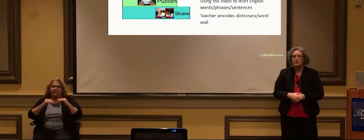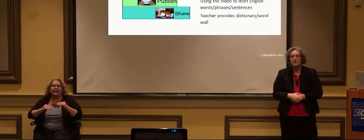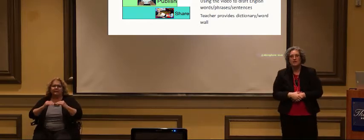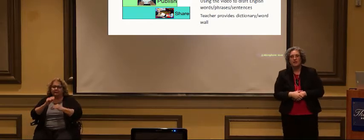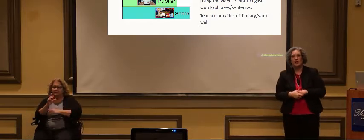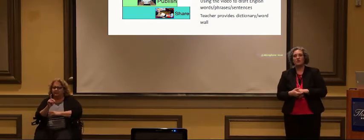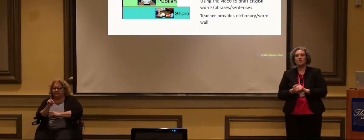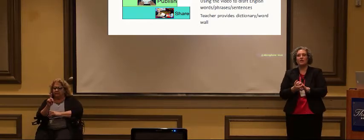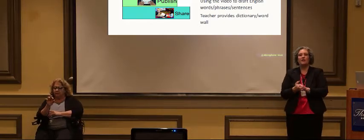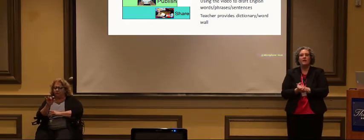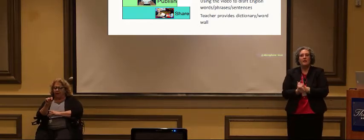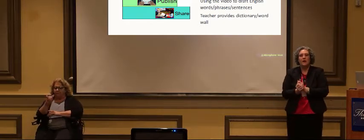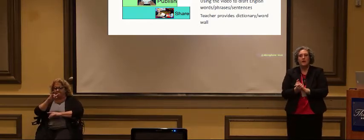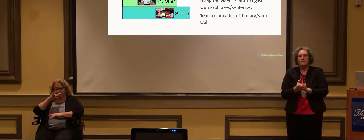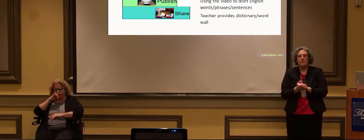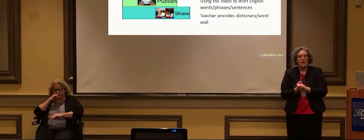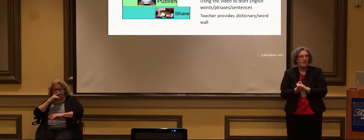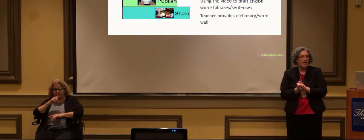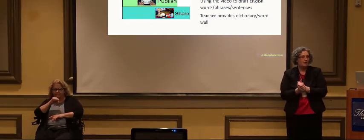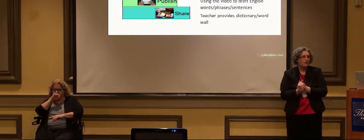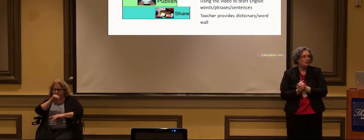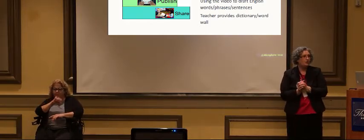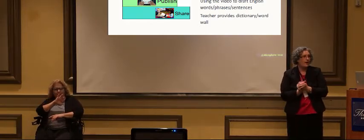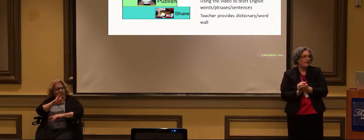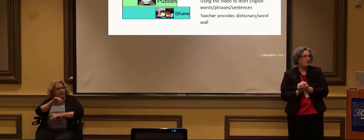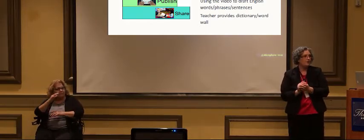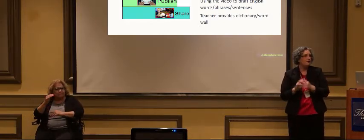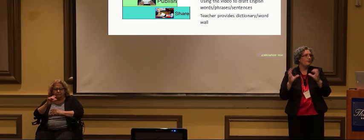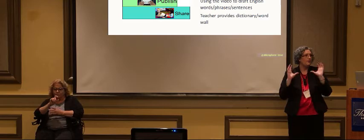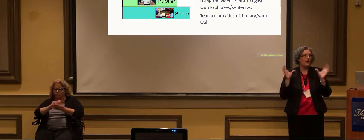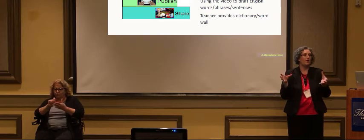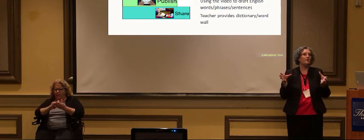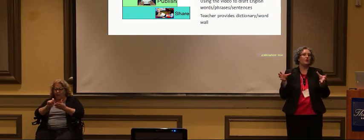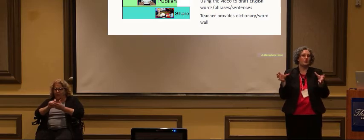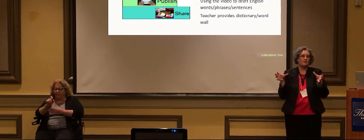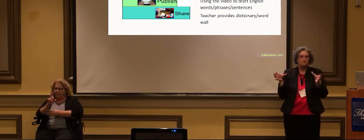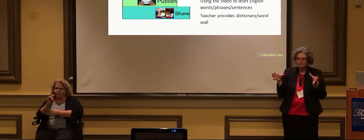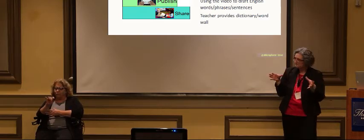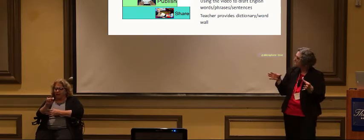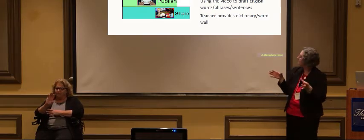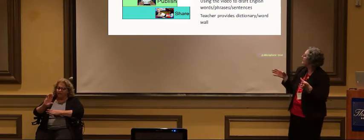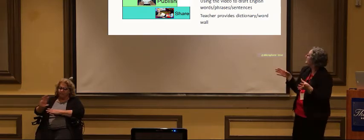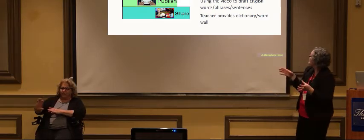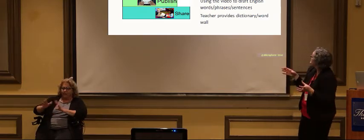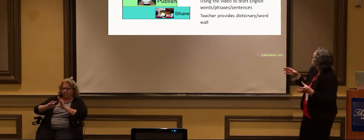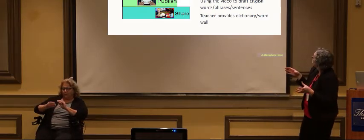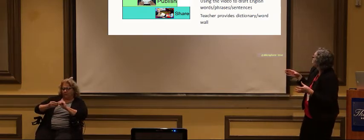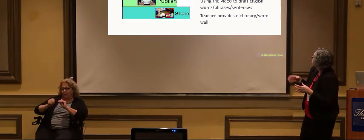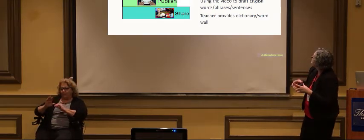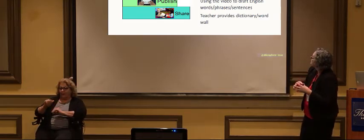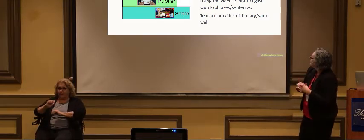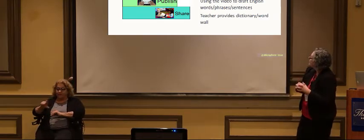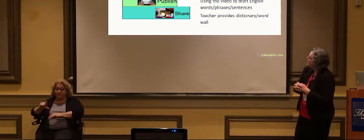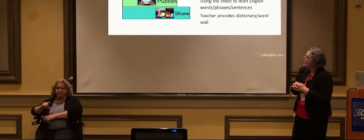get to use the technology and the iPads to draft their version in